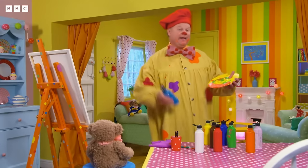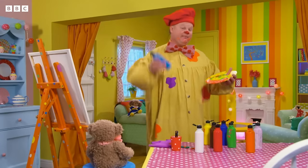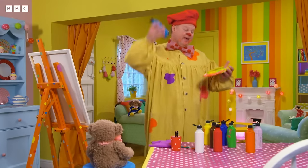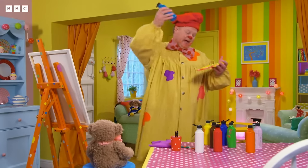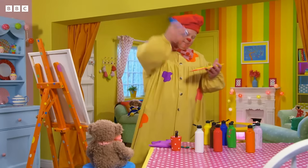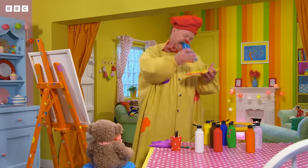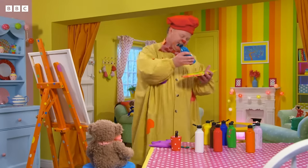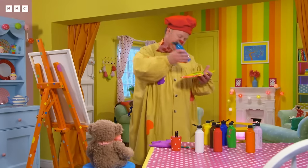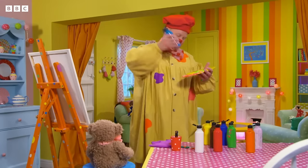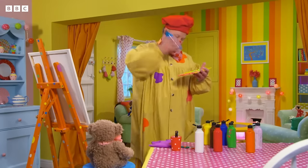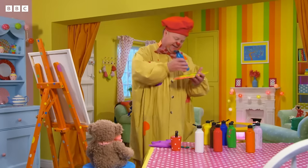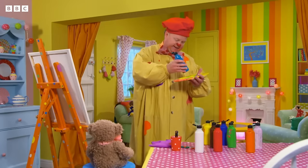of blue.